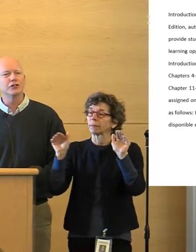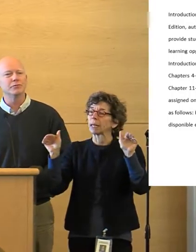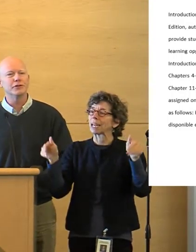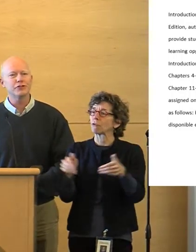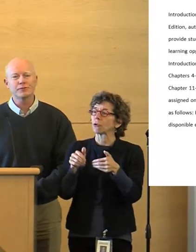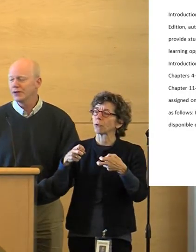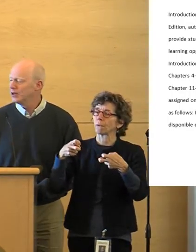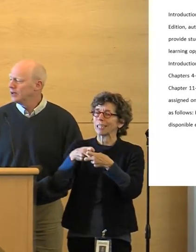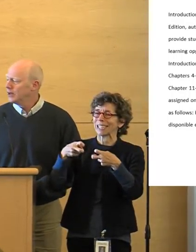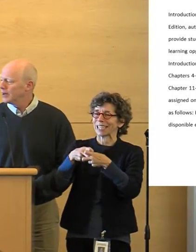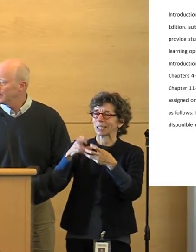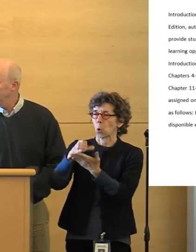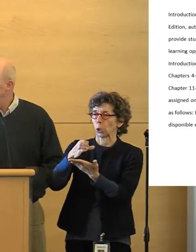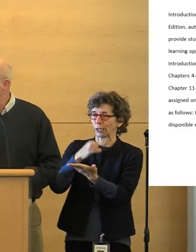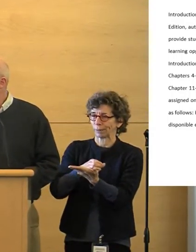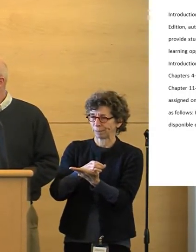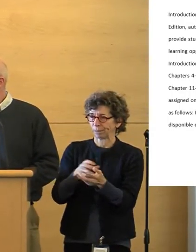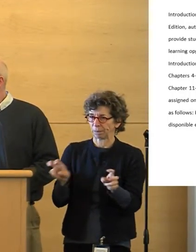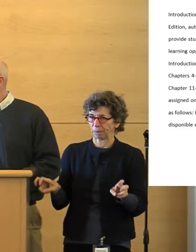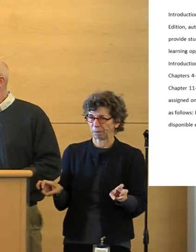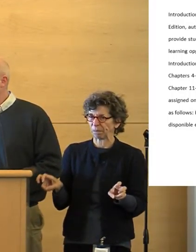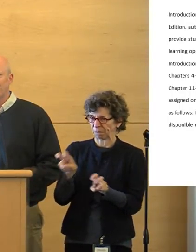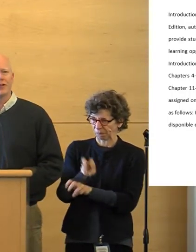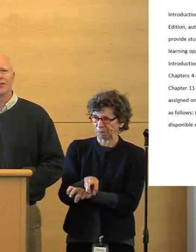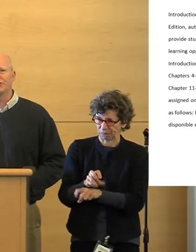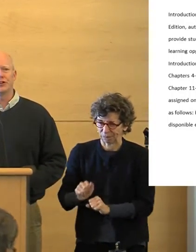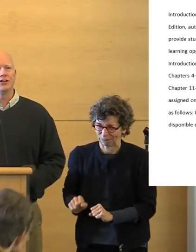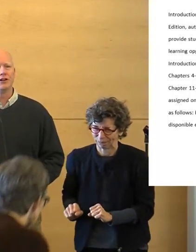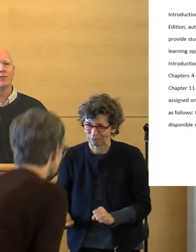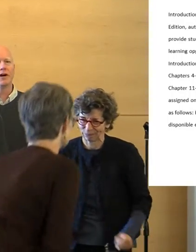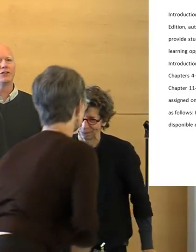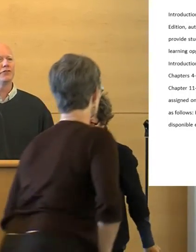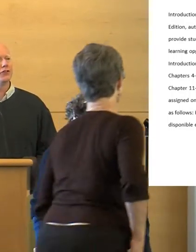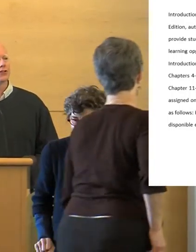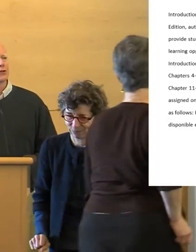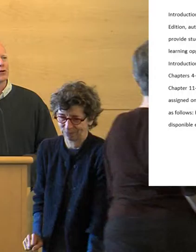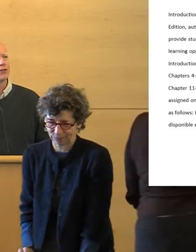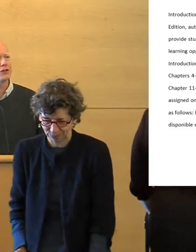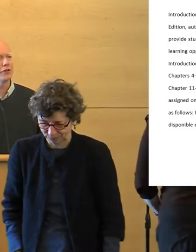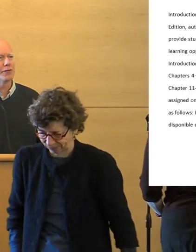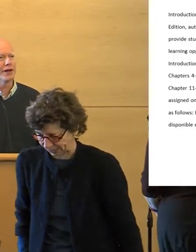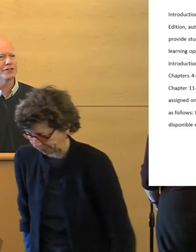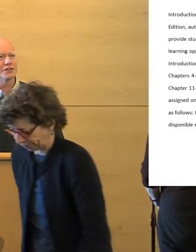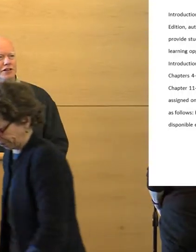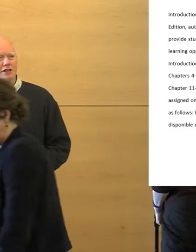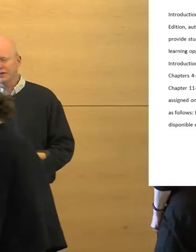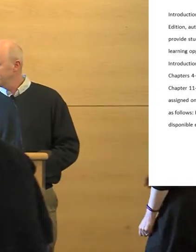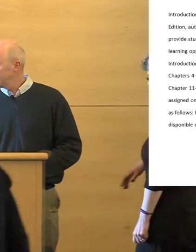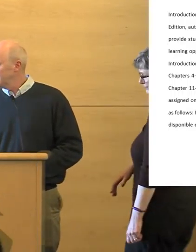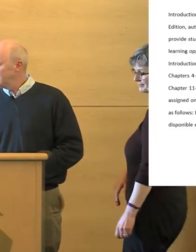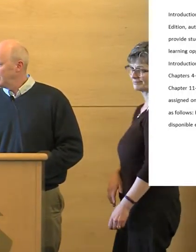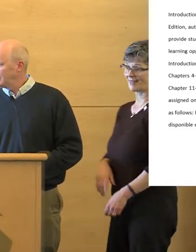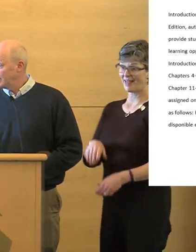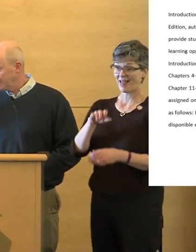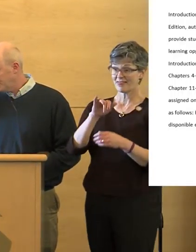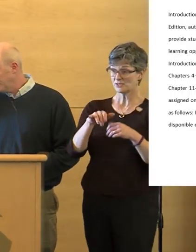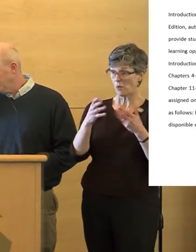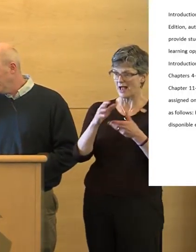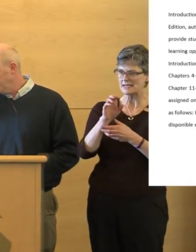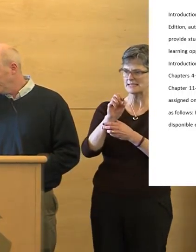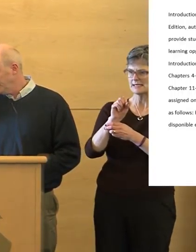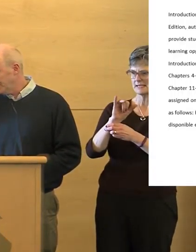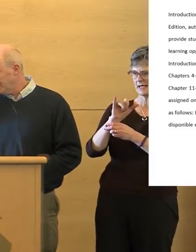Can I access it without seeing it? So those of you that can see, we have a document up here